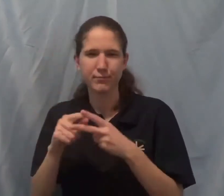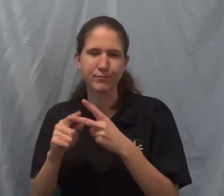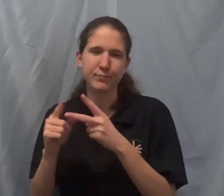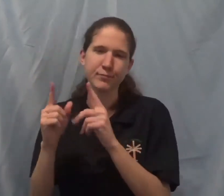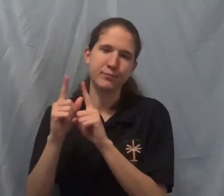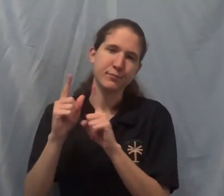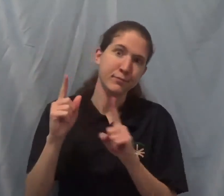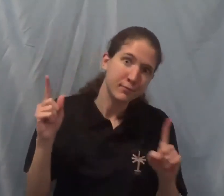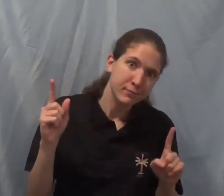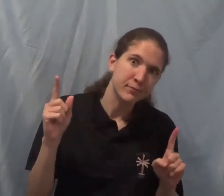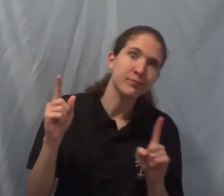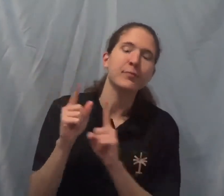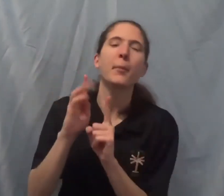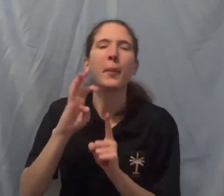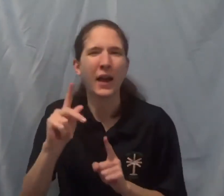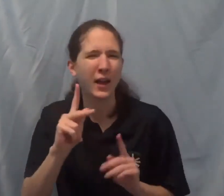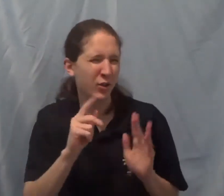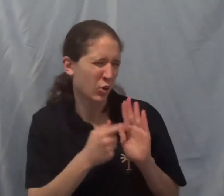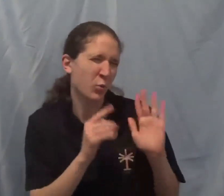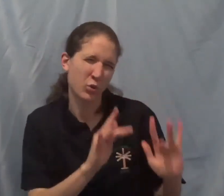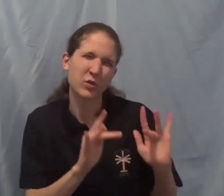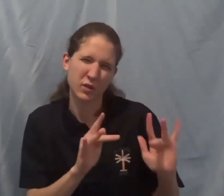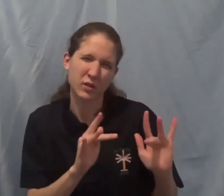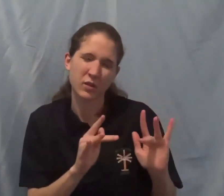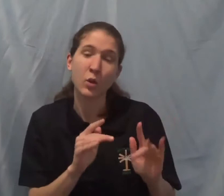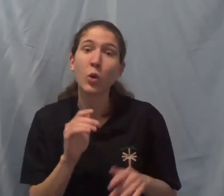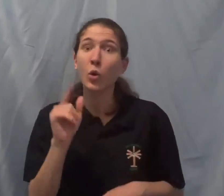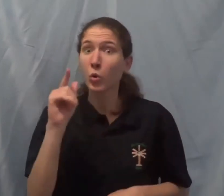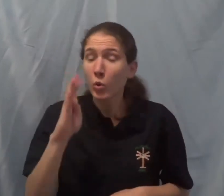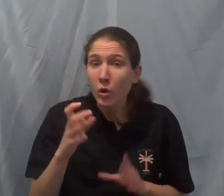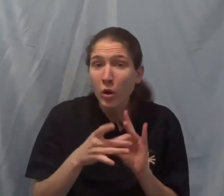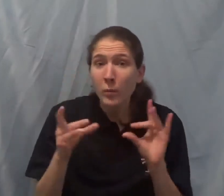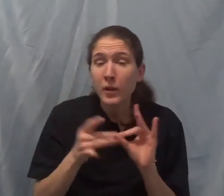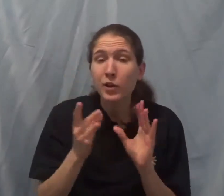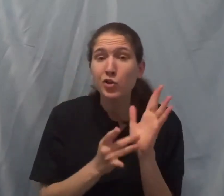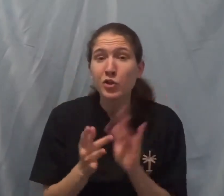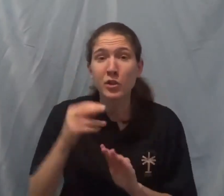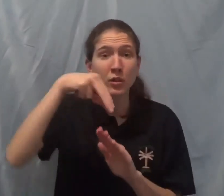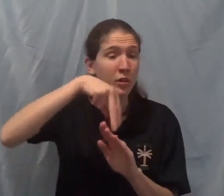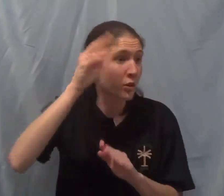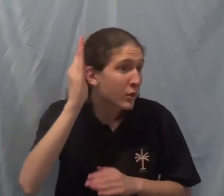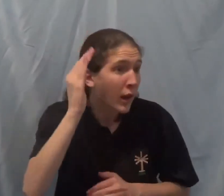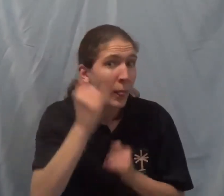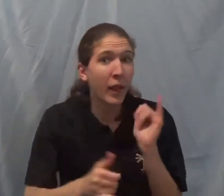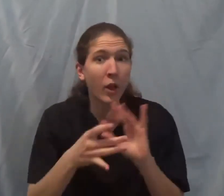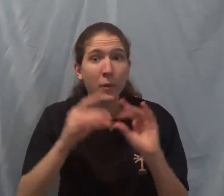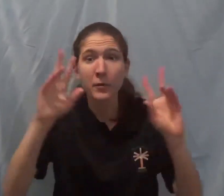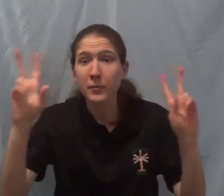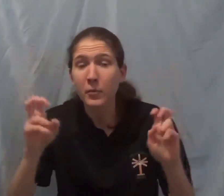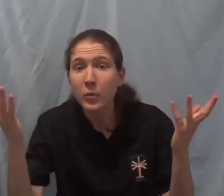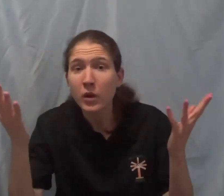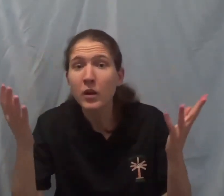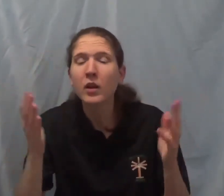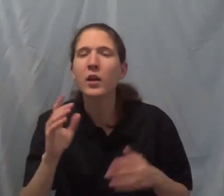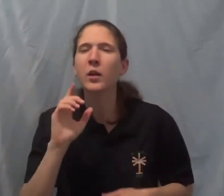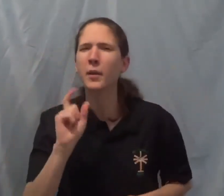be merciful, as your heavenly Father is merciful." So he didn't say, "Be good as your heavenly Father is